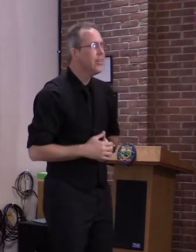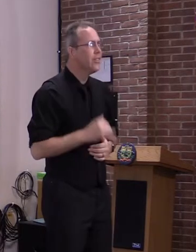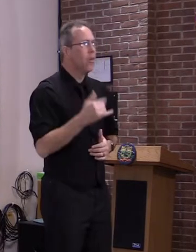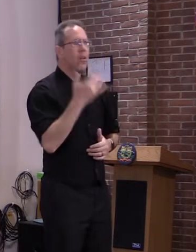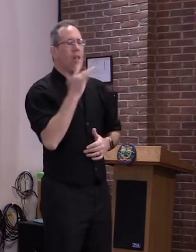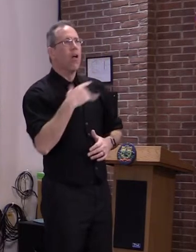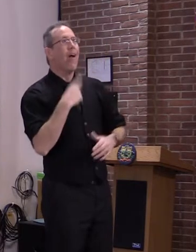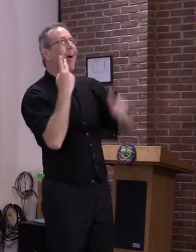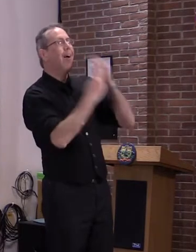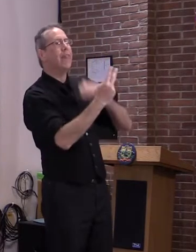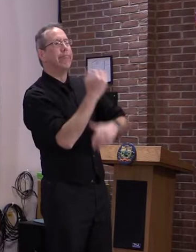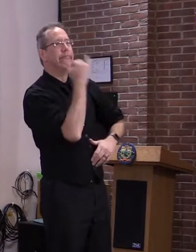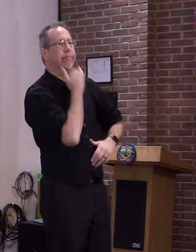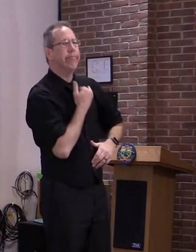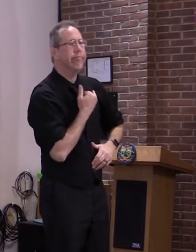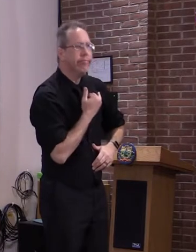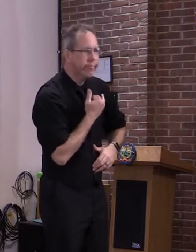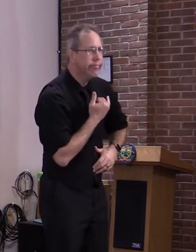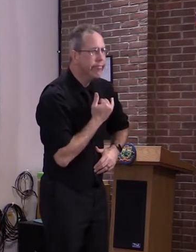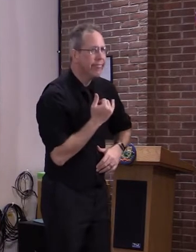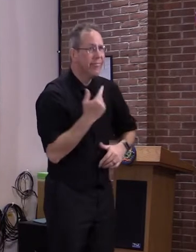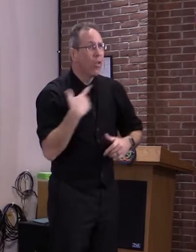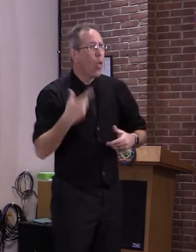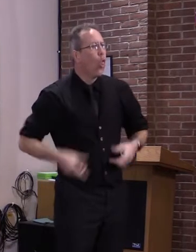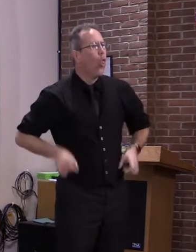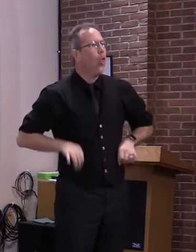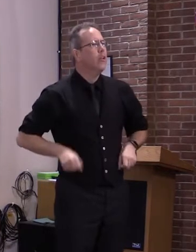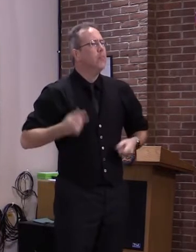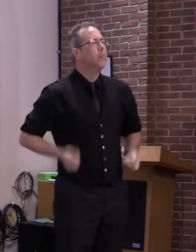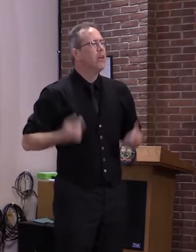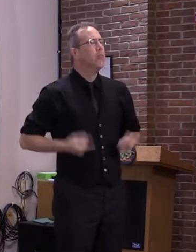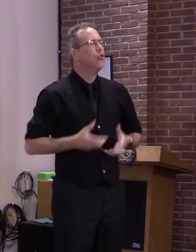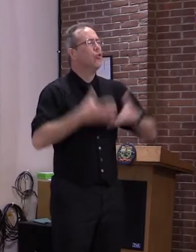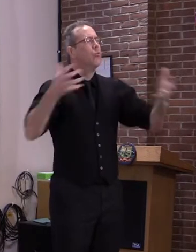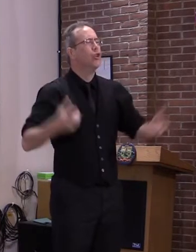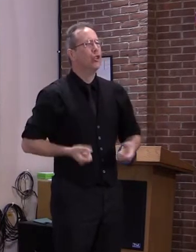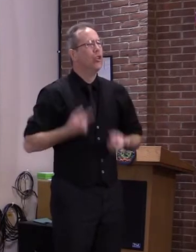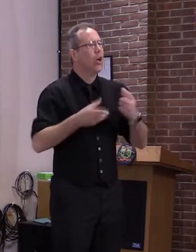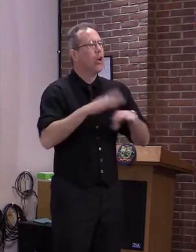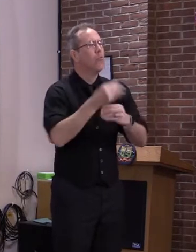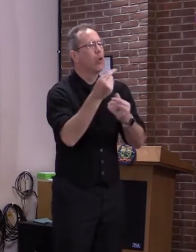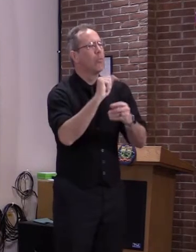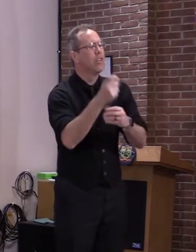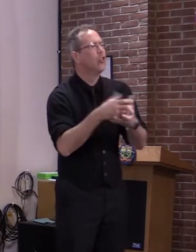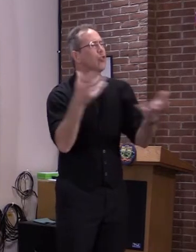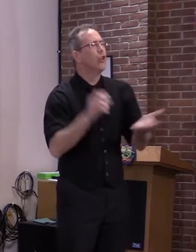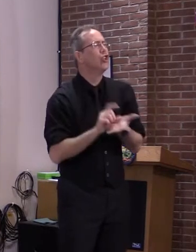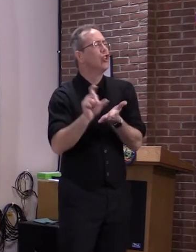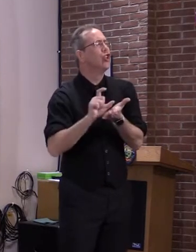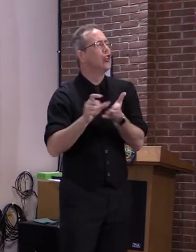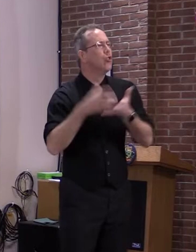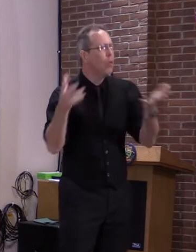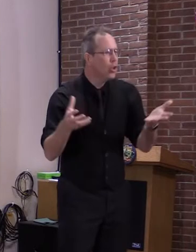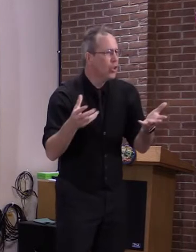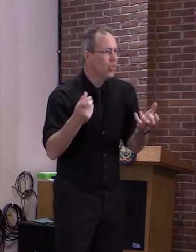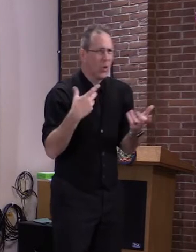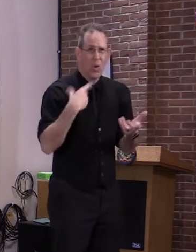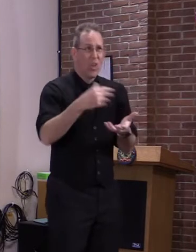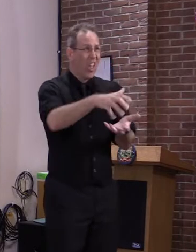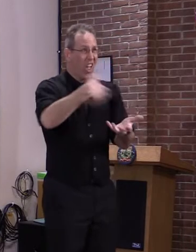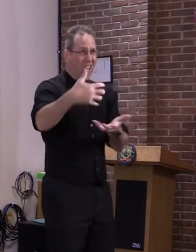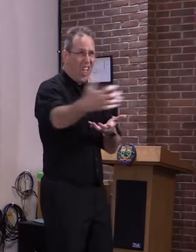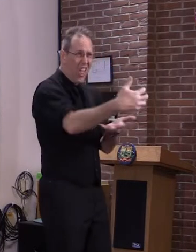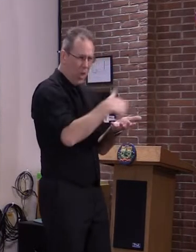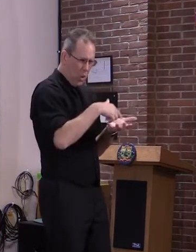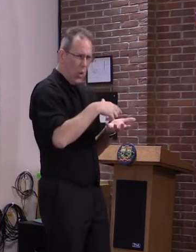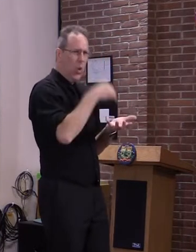overpaid on their property taxes. So that means we have more money than needed to meet the budgets that were approved last year.